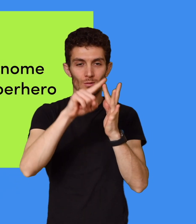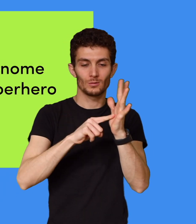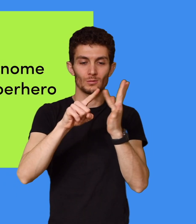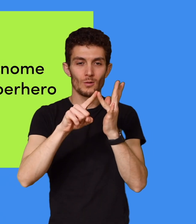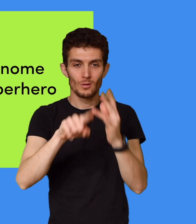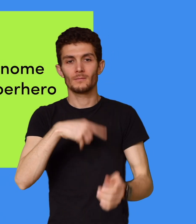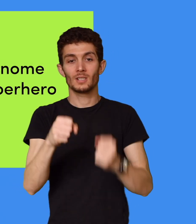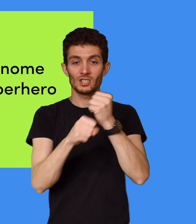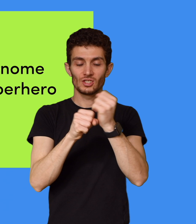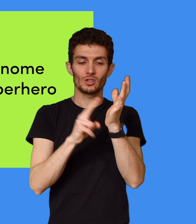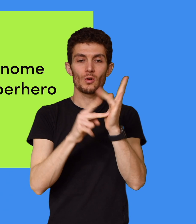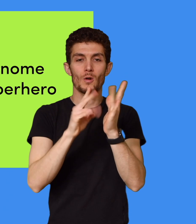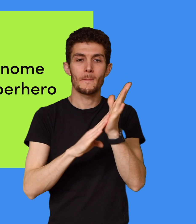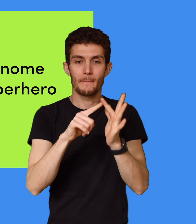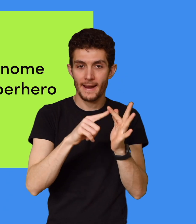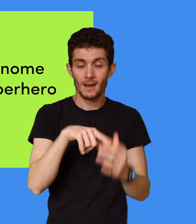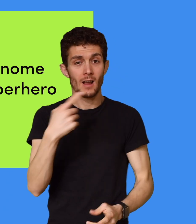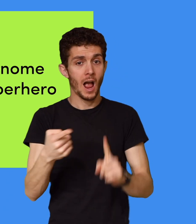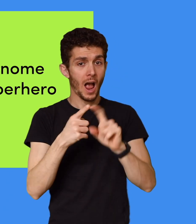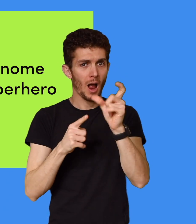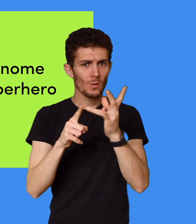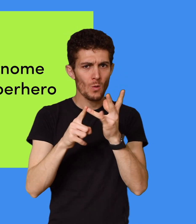JoJo Gnome Eco Superhero.